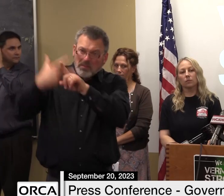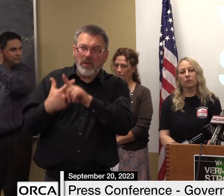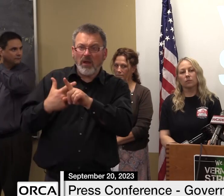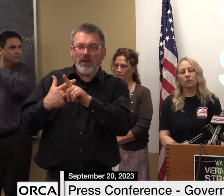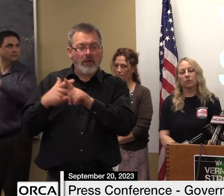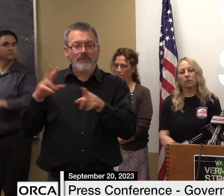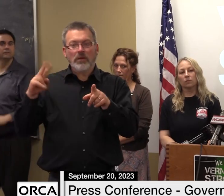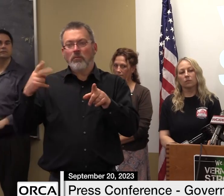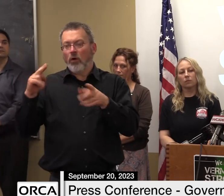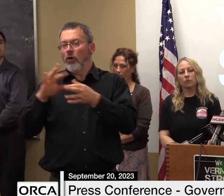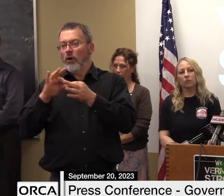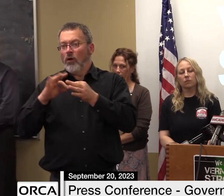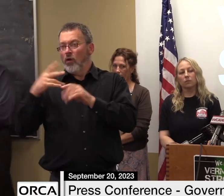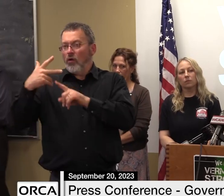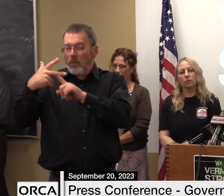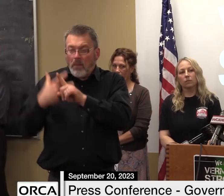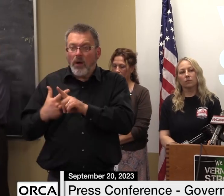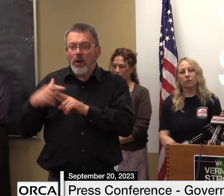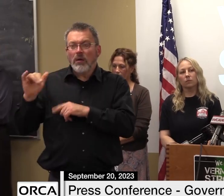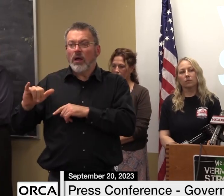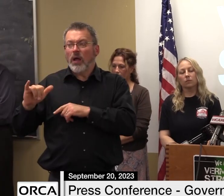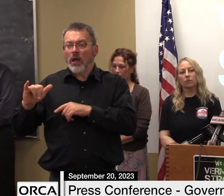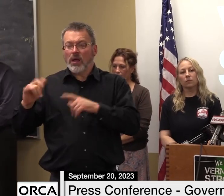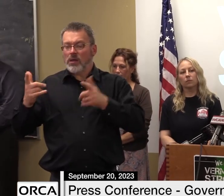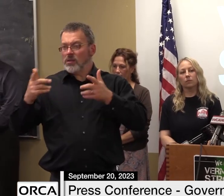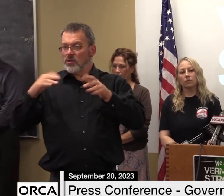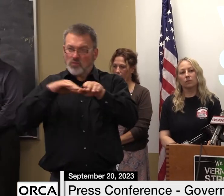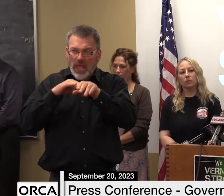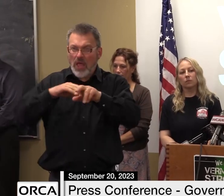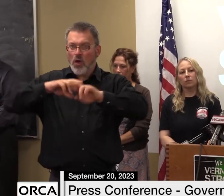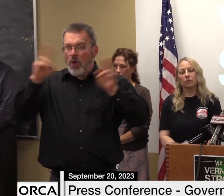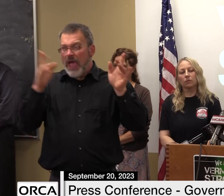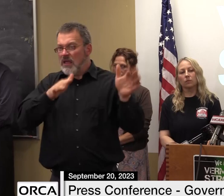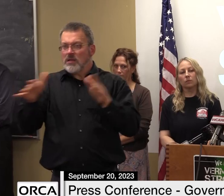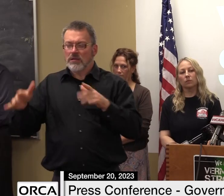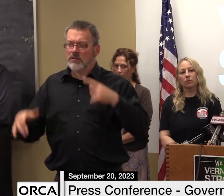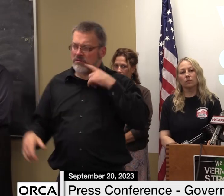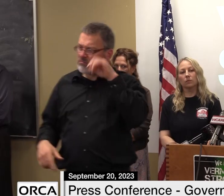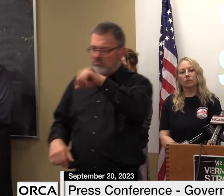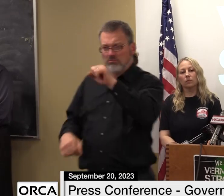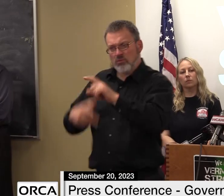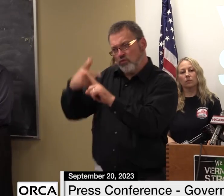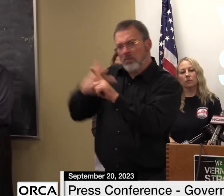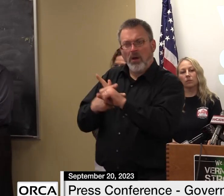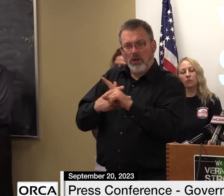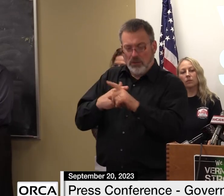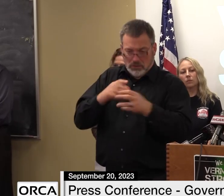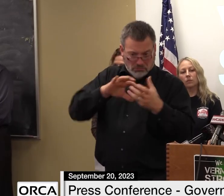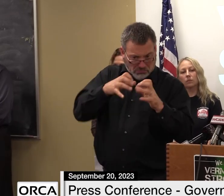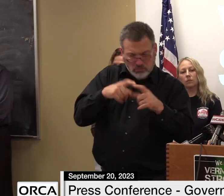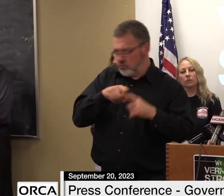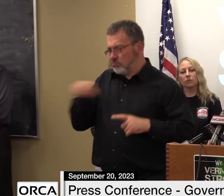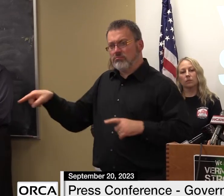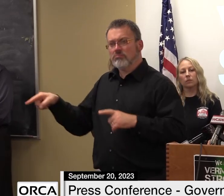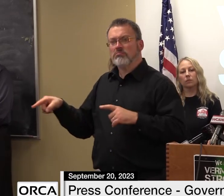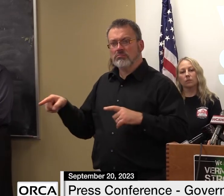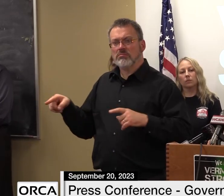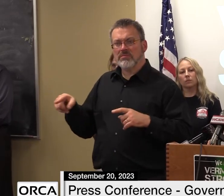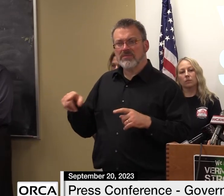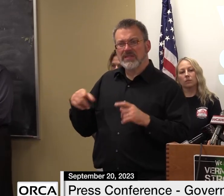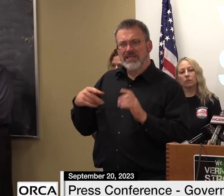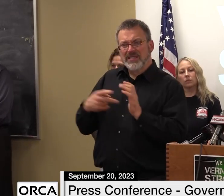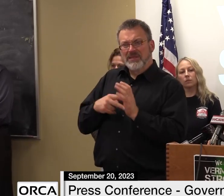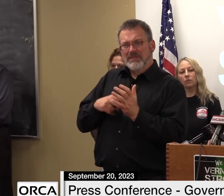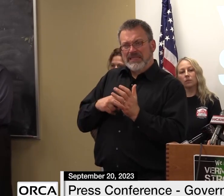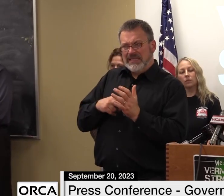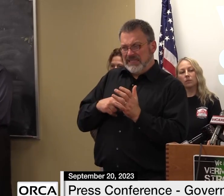But one after you start. Yes, sir. That's our typical goal. Yes, sir. So that would put us into January. What are those